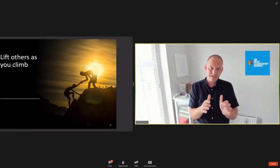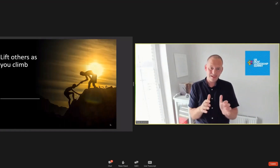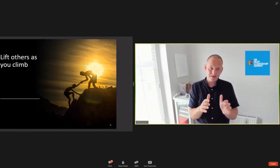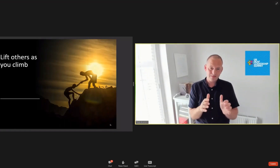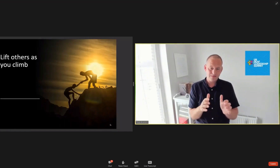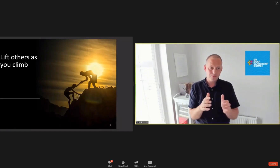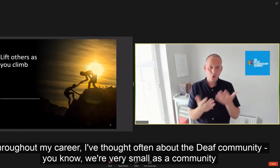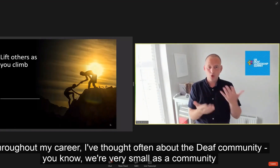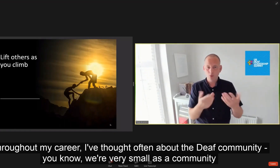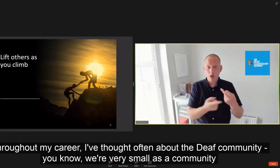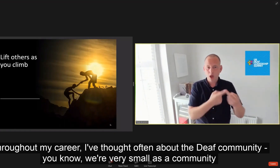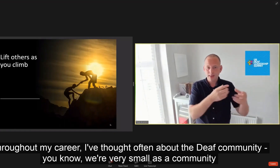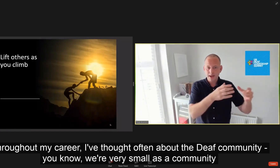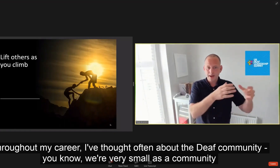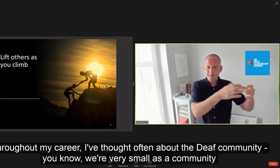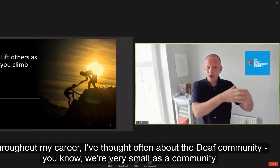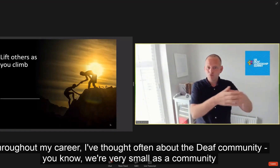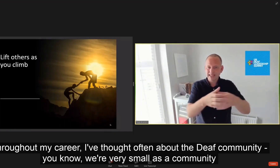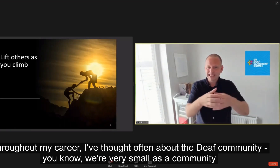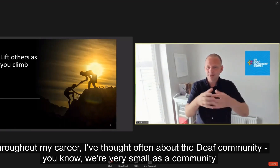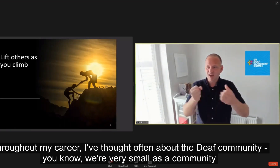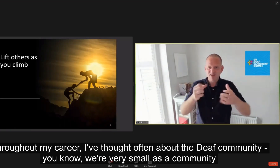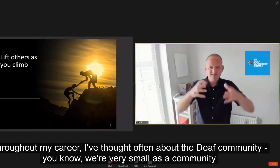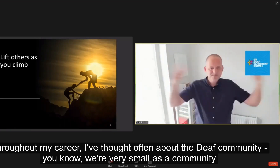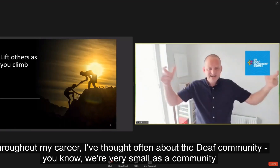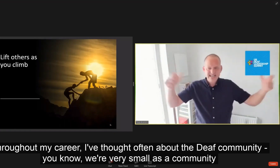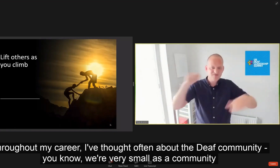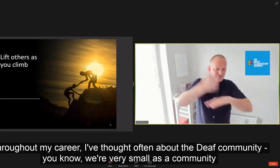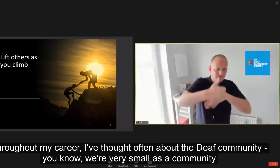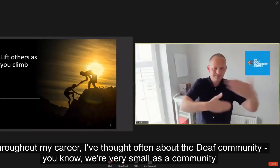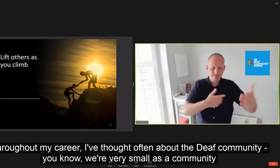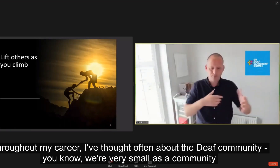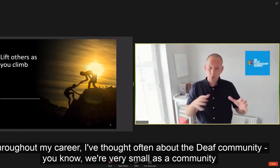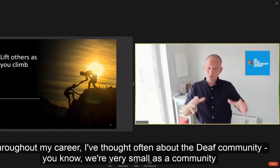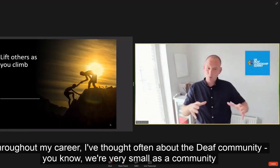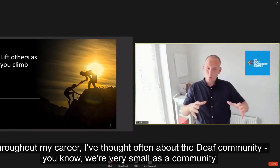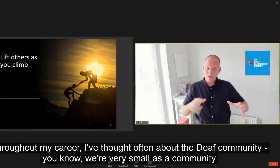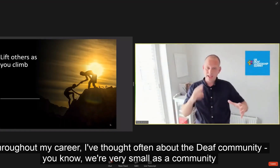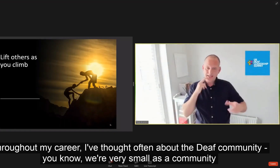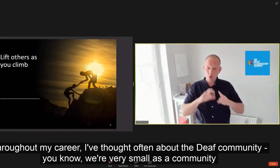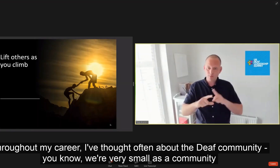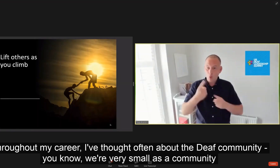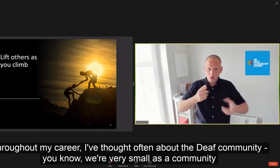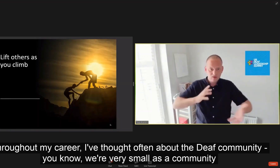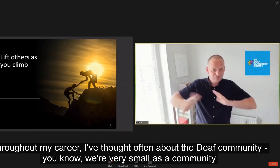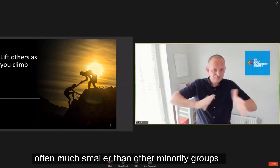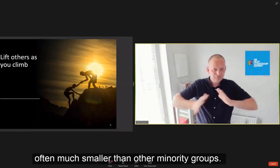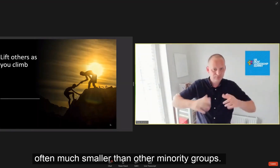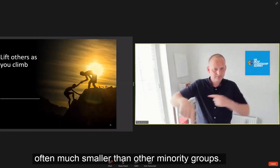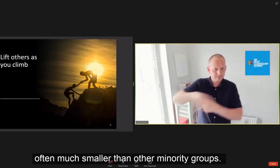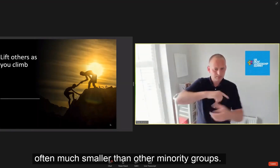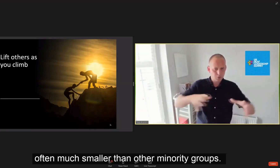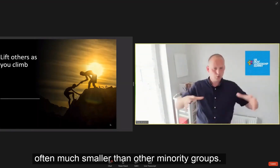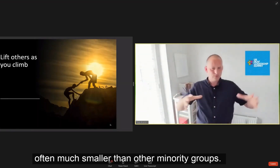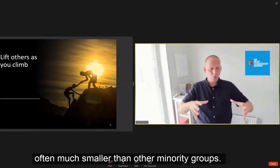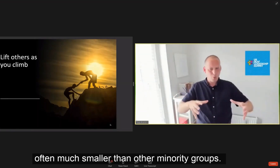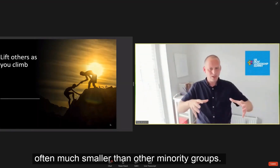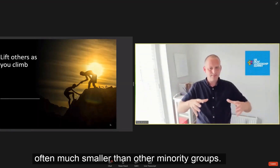Throughout my career, I've thought often about the deaf community. You know, we're very small as a community, often much smaller than other minority